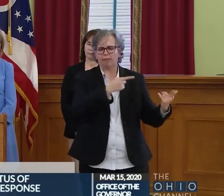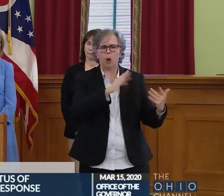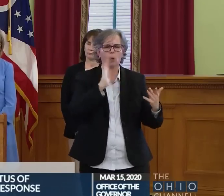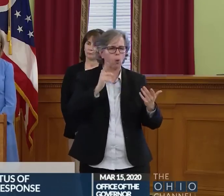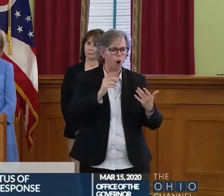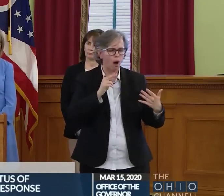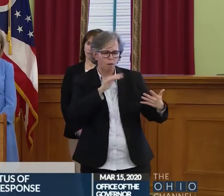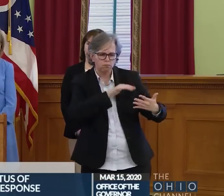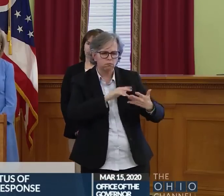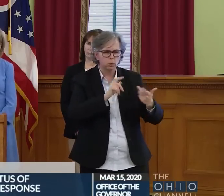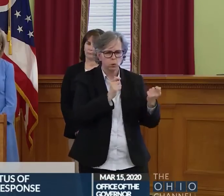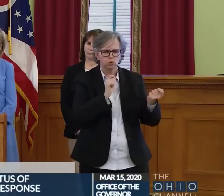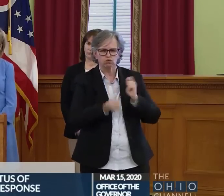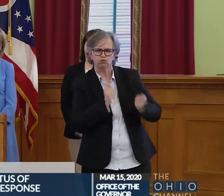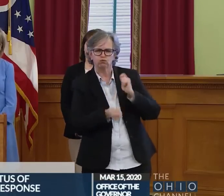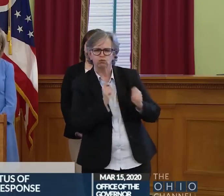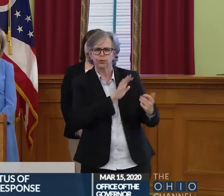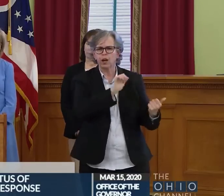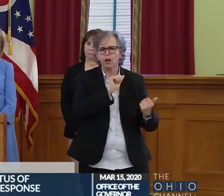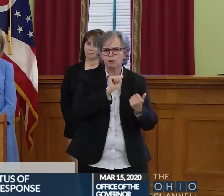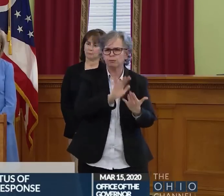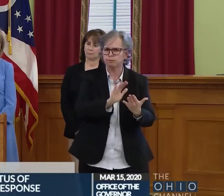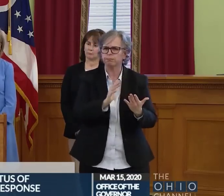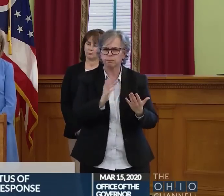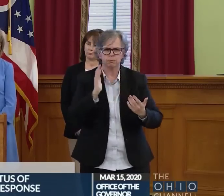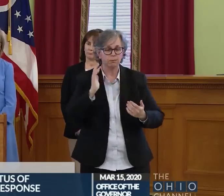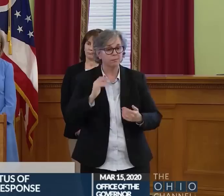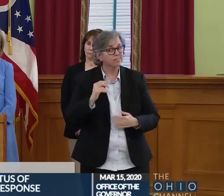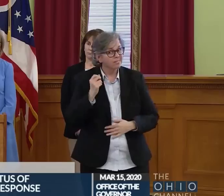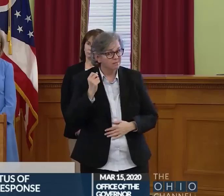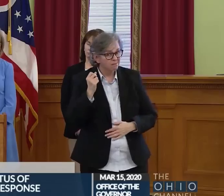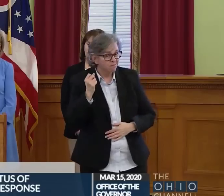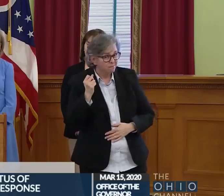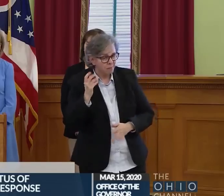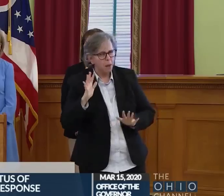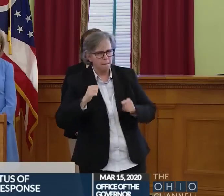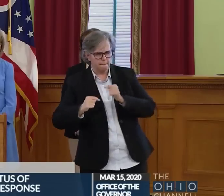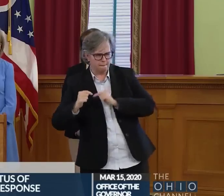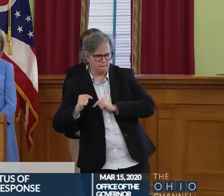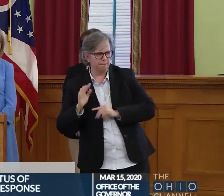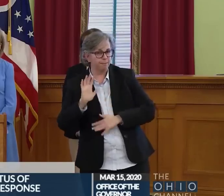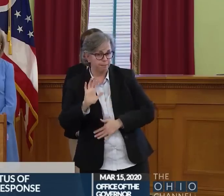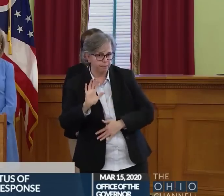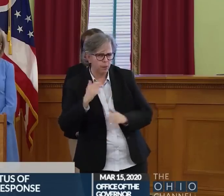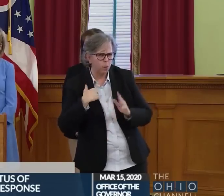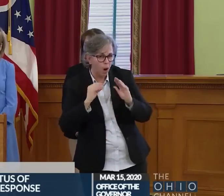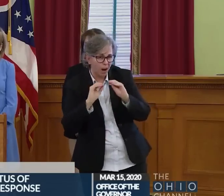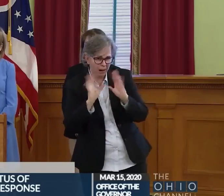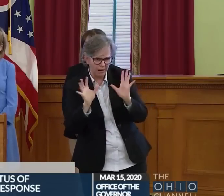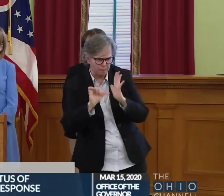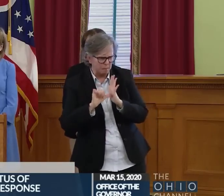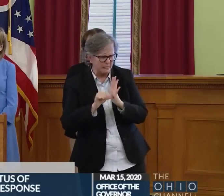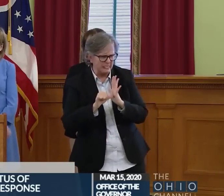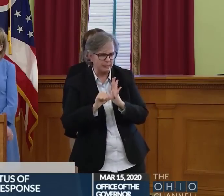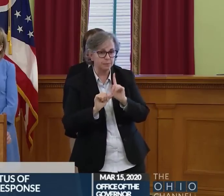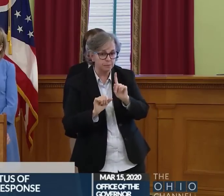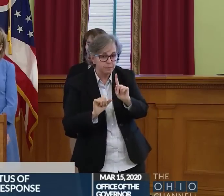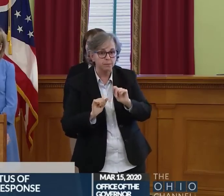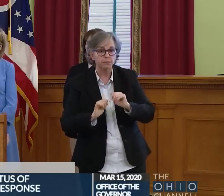This is not a decision. Well, let me just, again, clarify. If you can walk